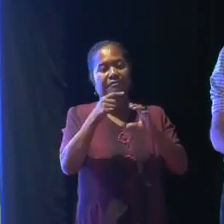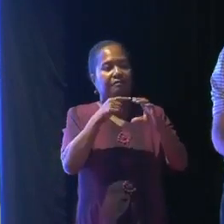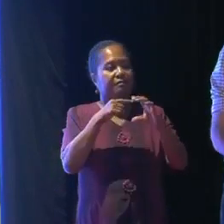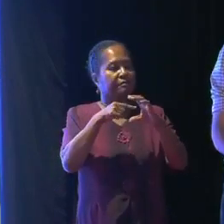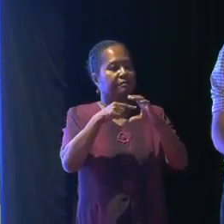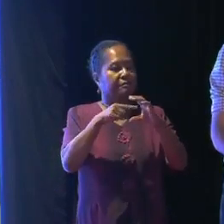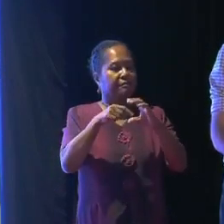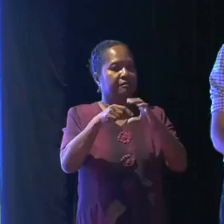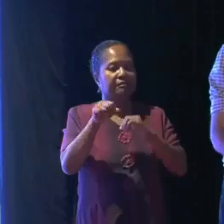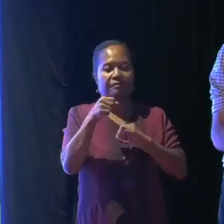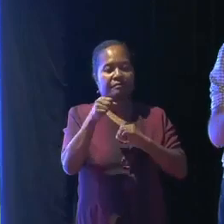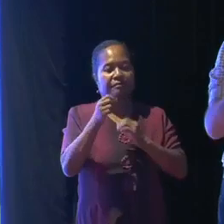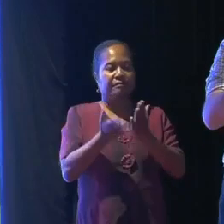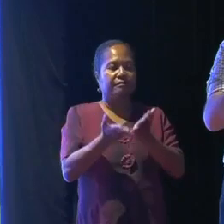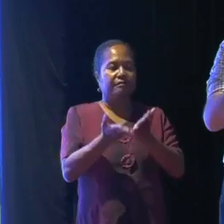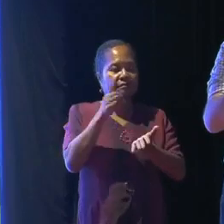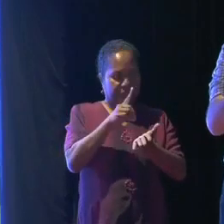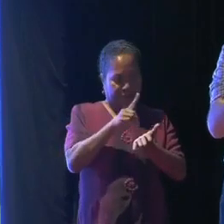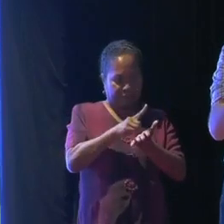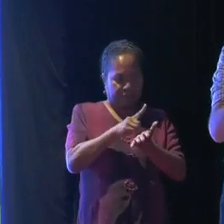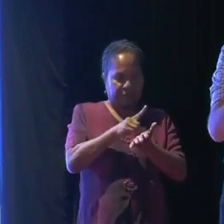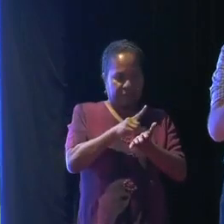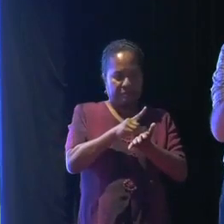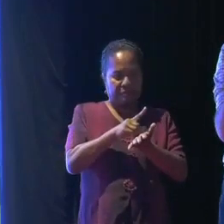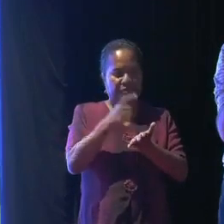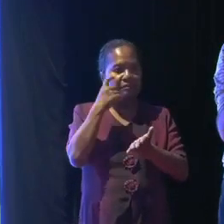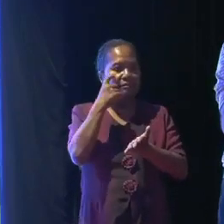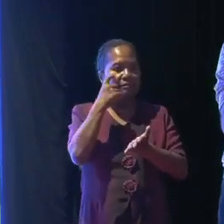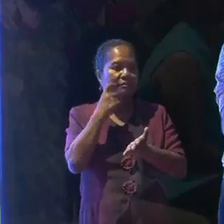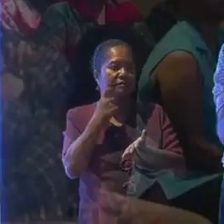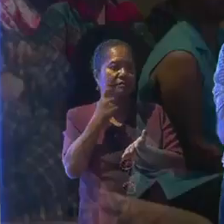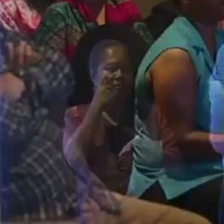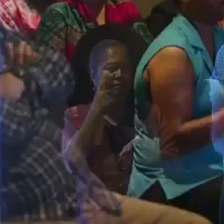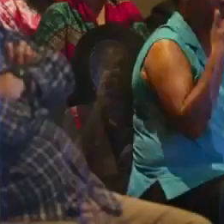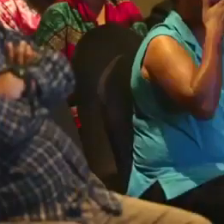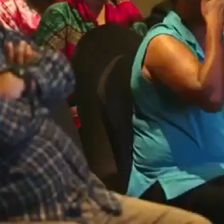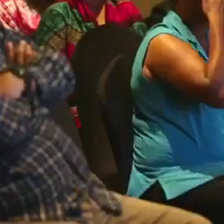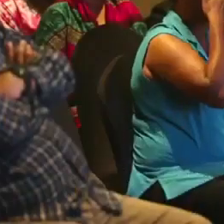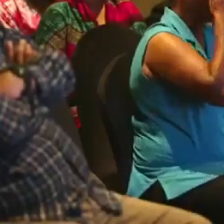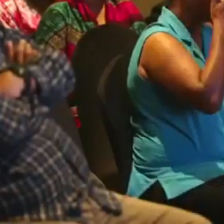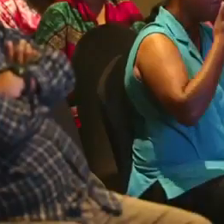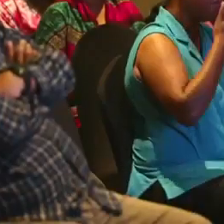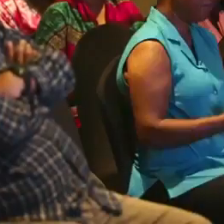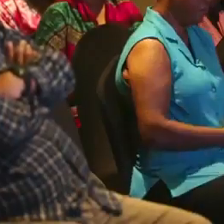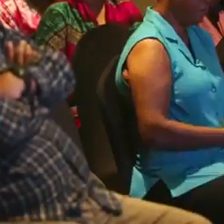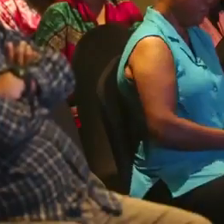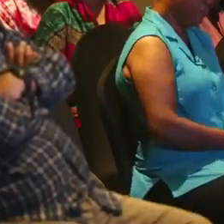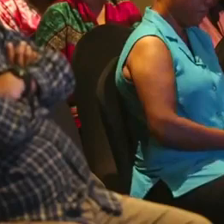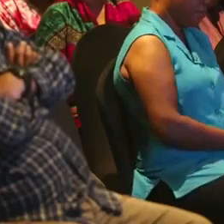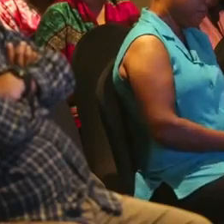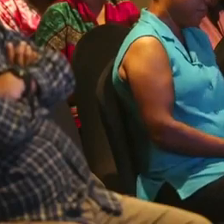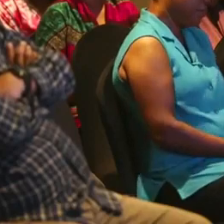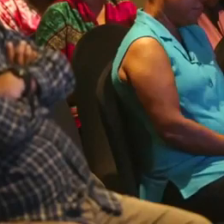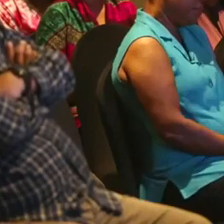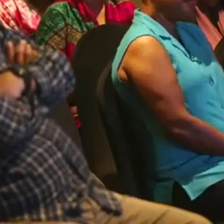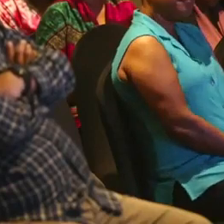get regular updates. Well, that changes with lodgements or e-filings online. Okay, and